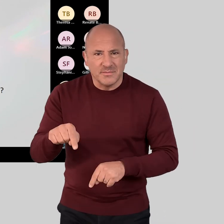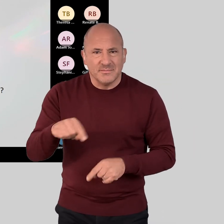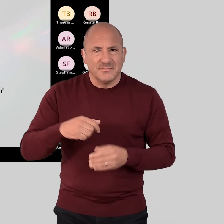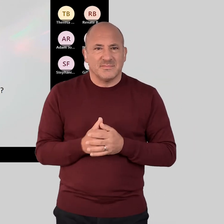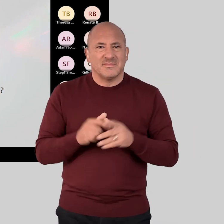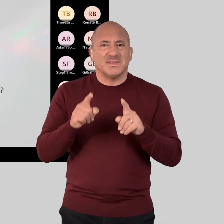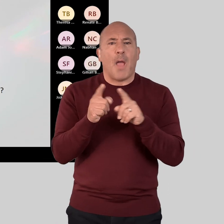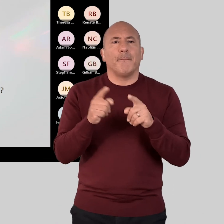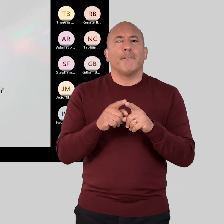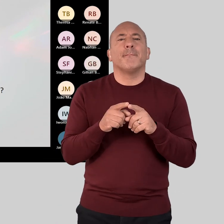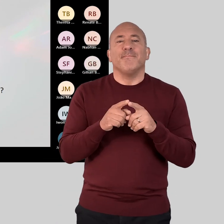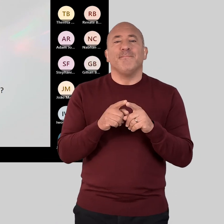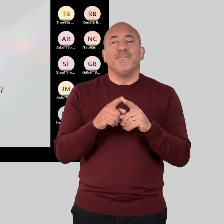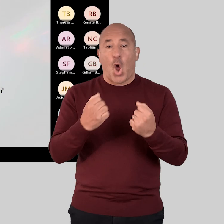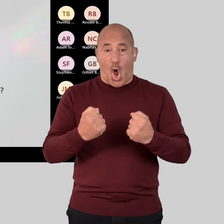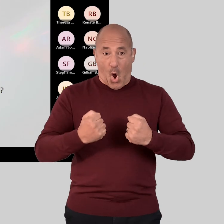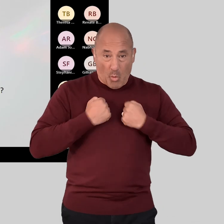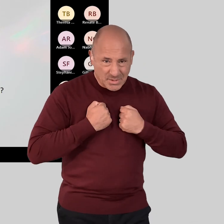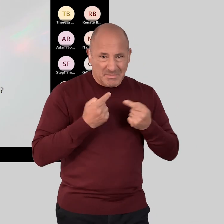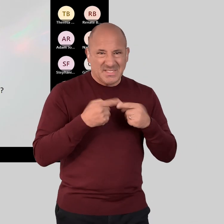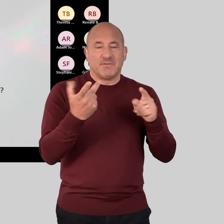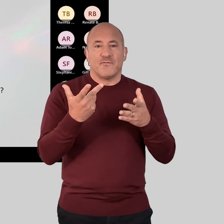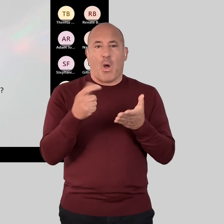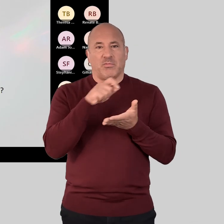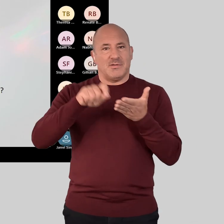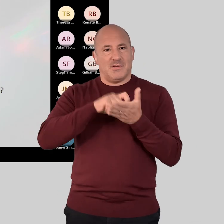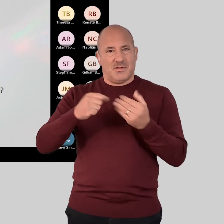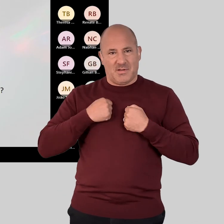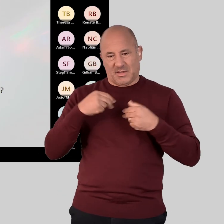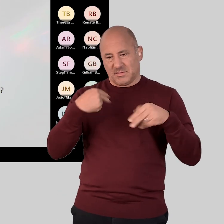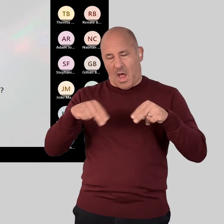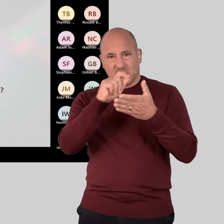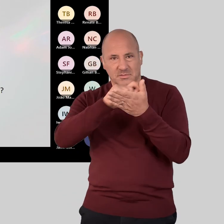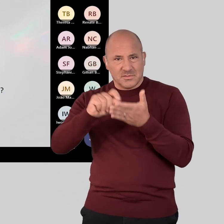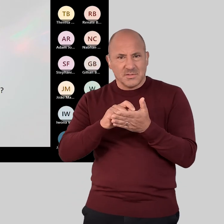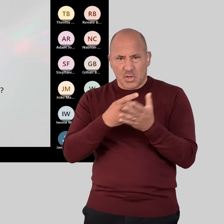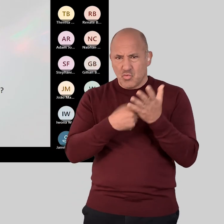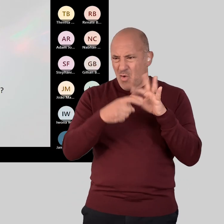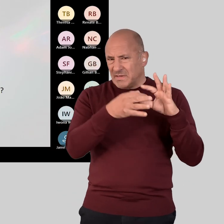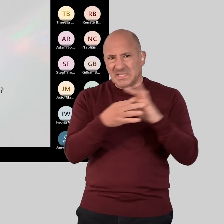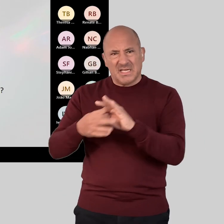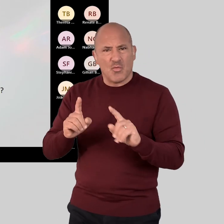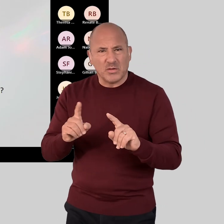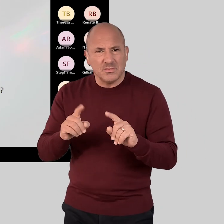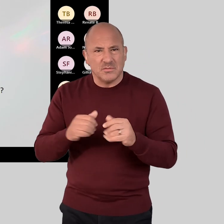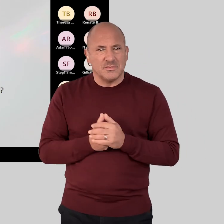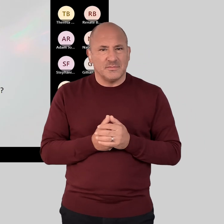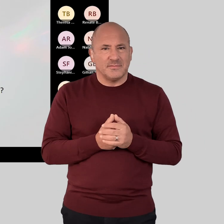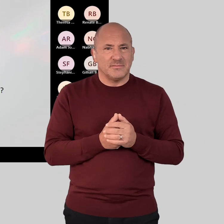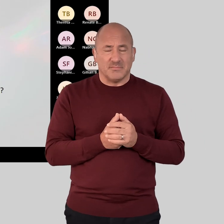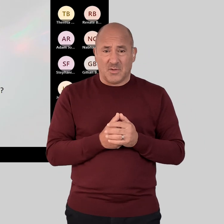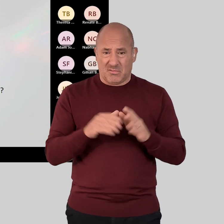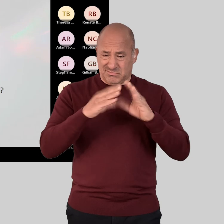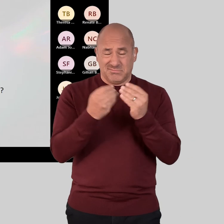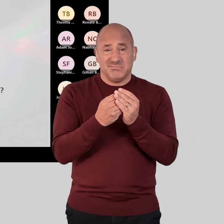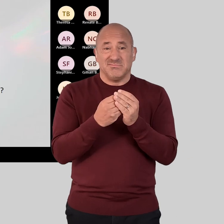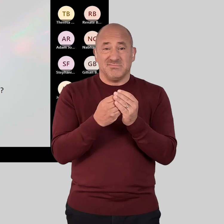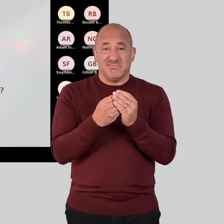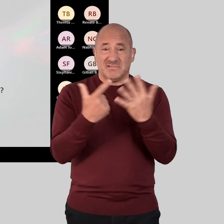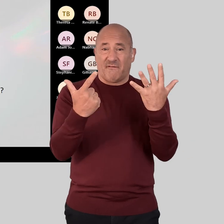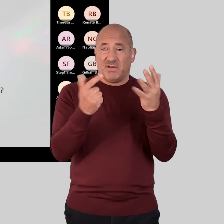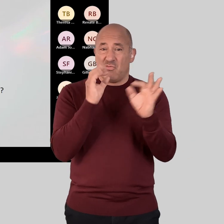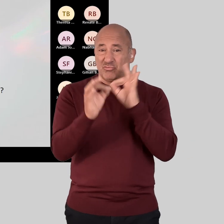of the dance? And what references are made to the authorship of the dance as different to ownership? So there were 7 questions there